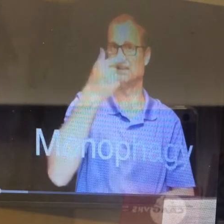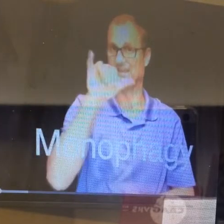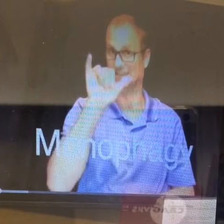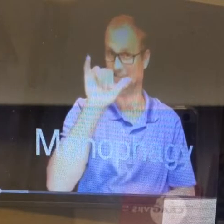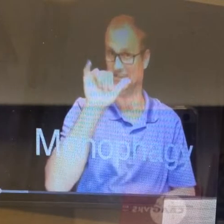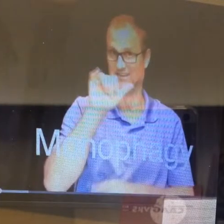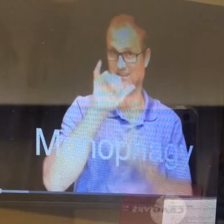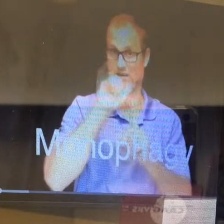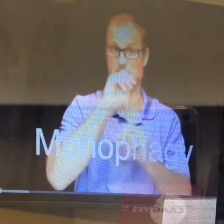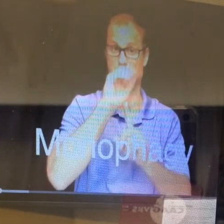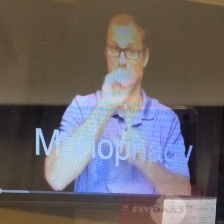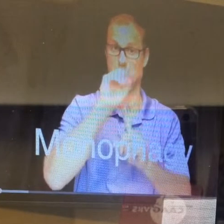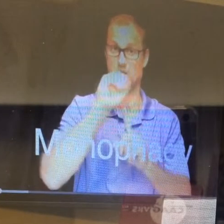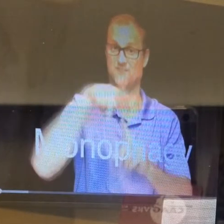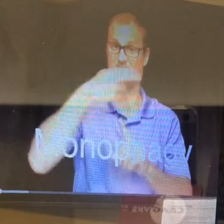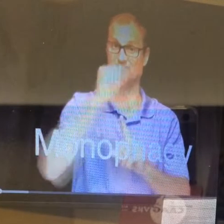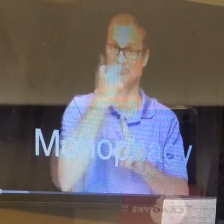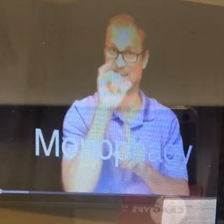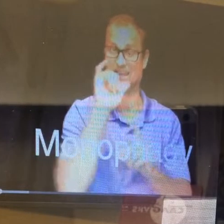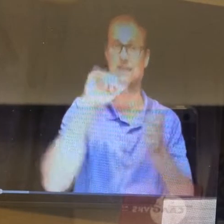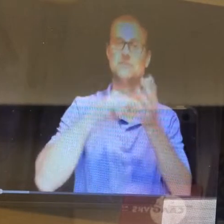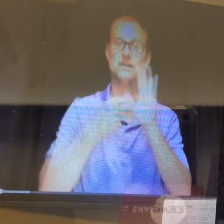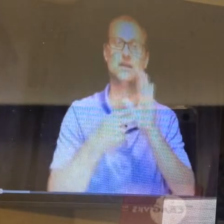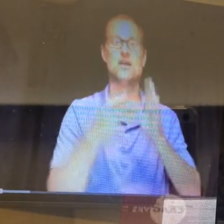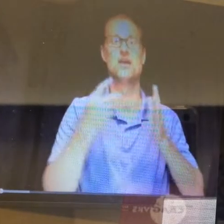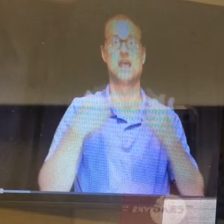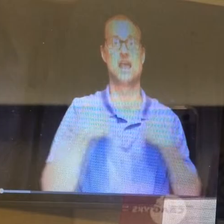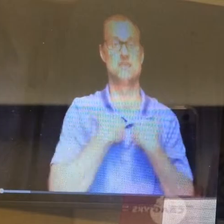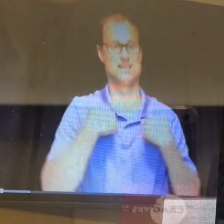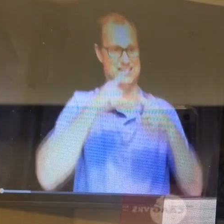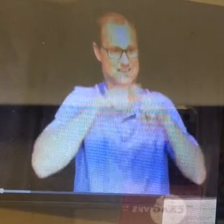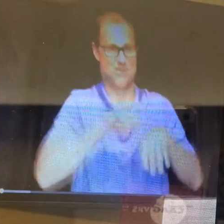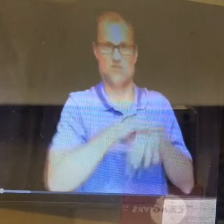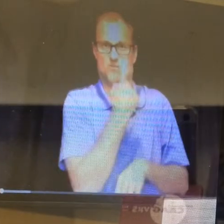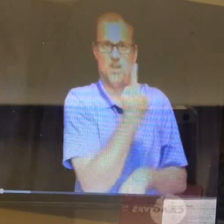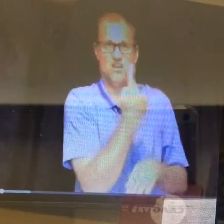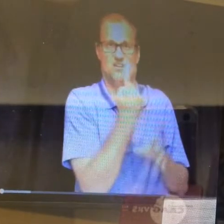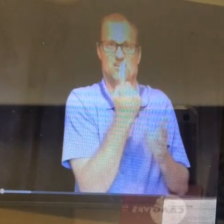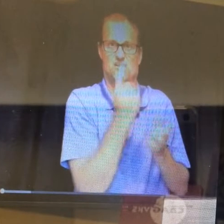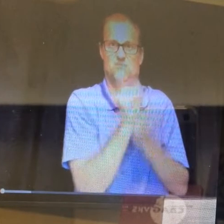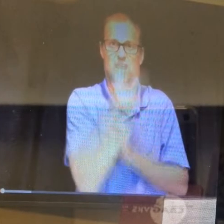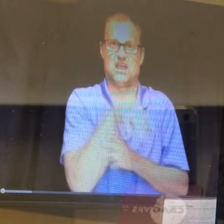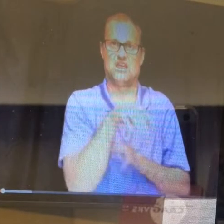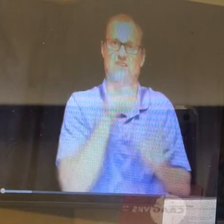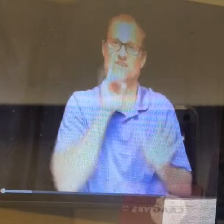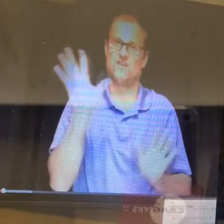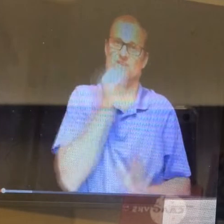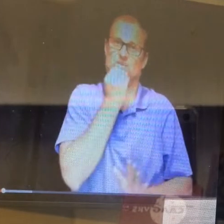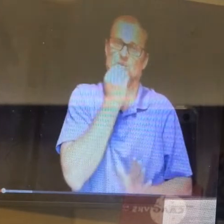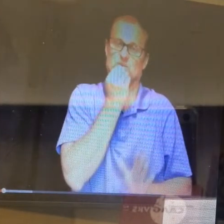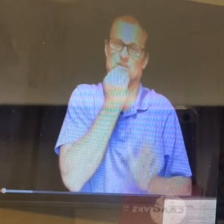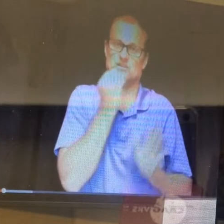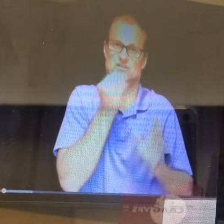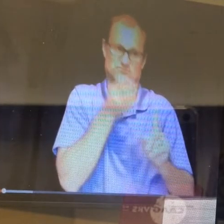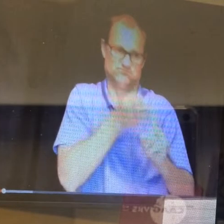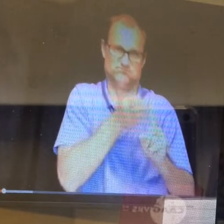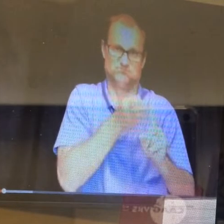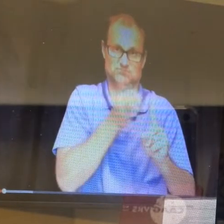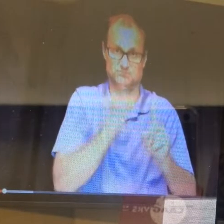See, monarch butterflies practice monophagy, which means their whole lives they depend on just one plant, one